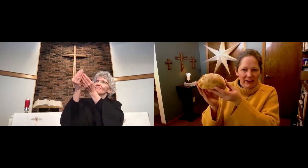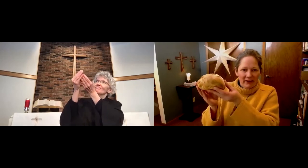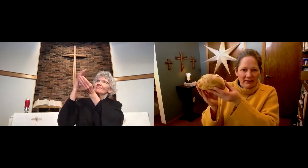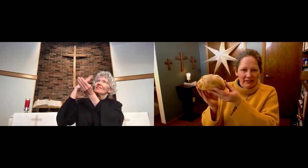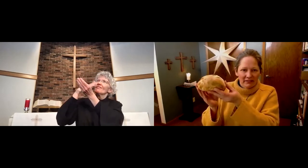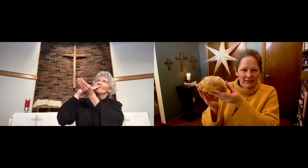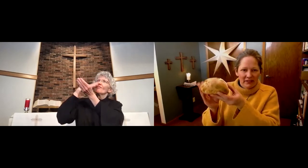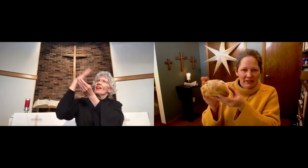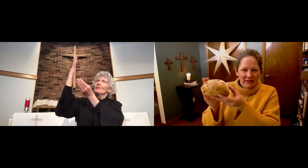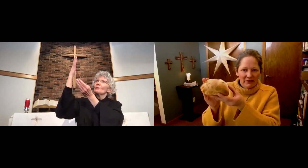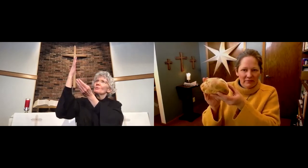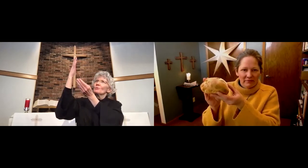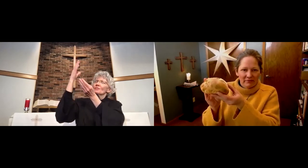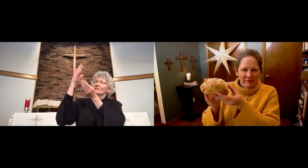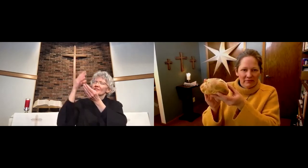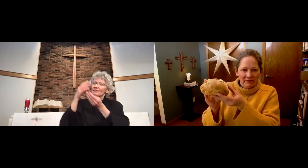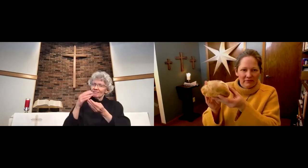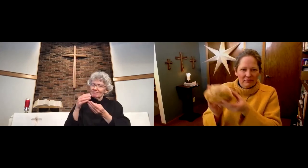Thank God.